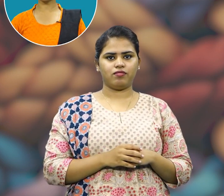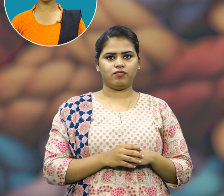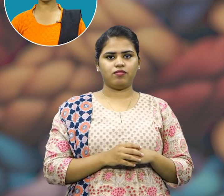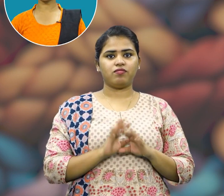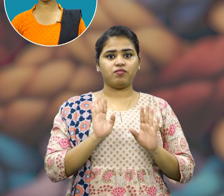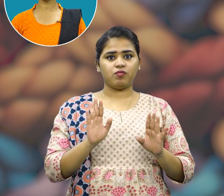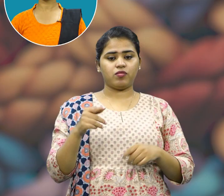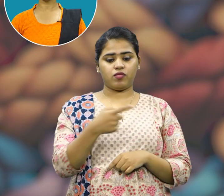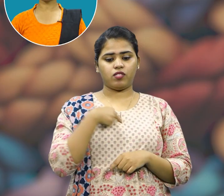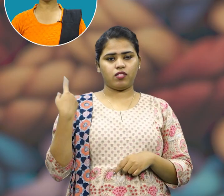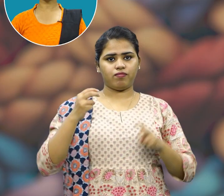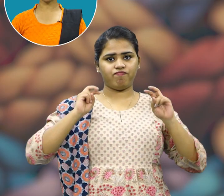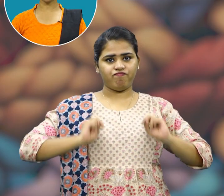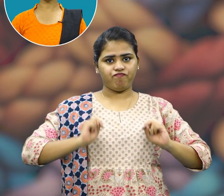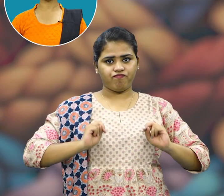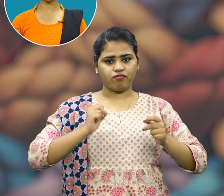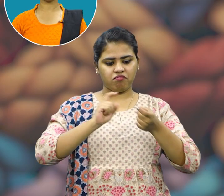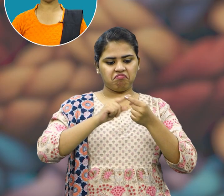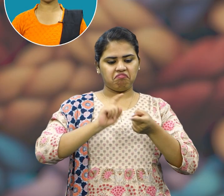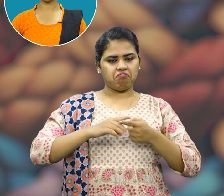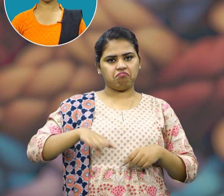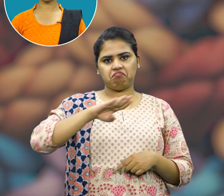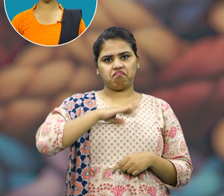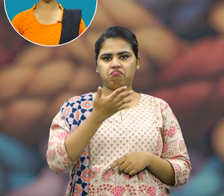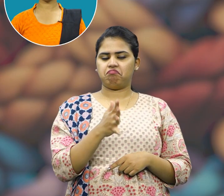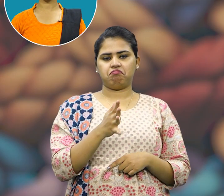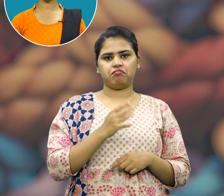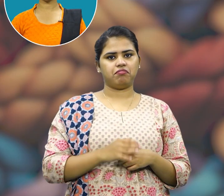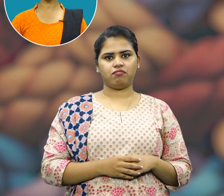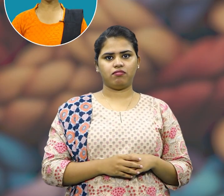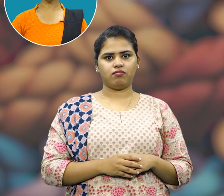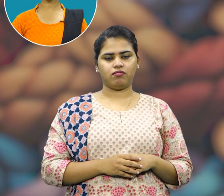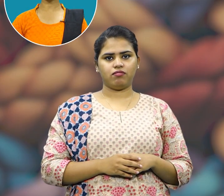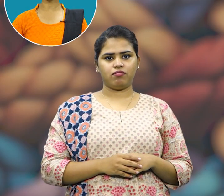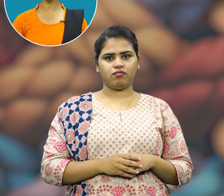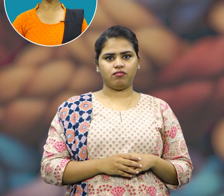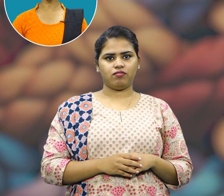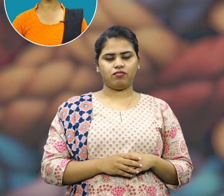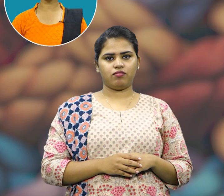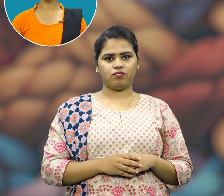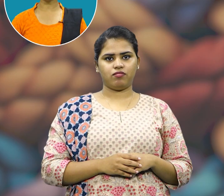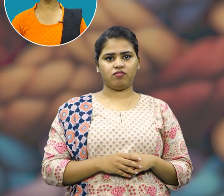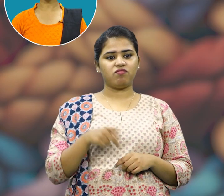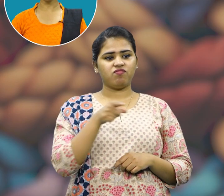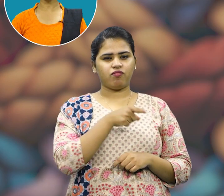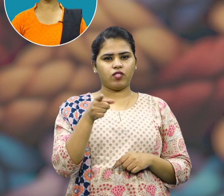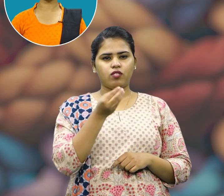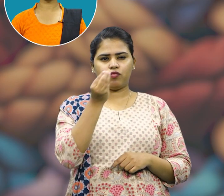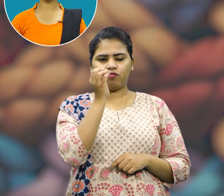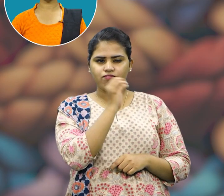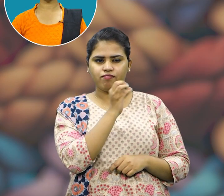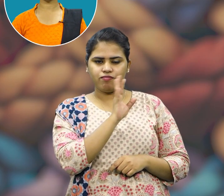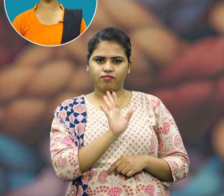not sufficient to meet all our needs. They have a number of demerits